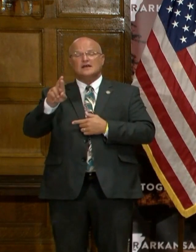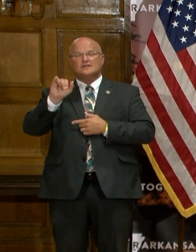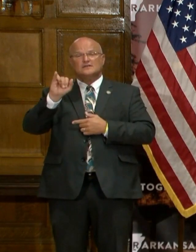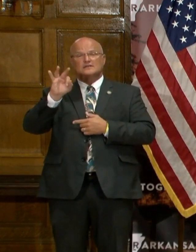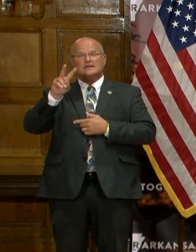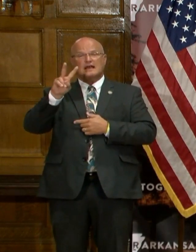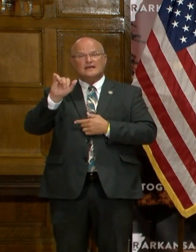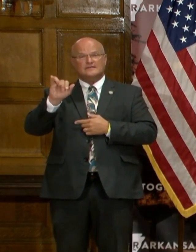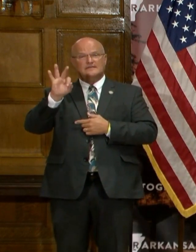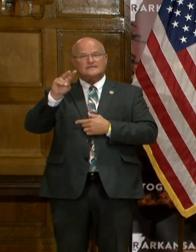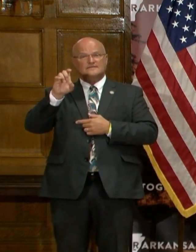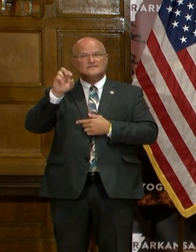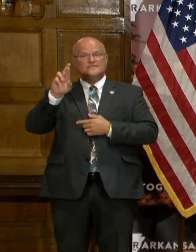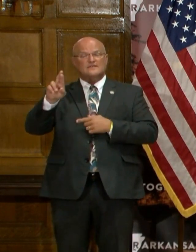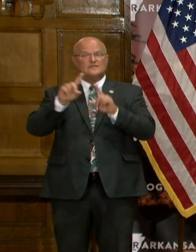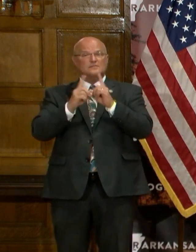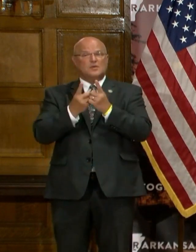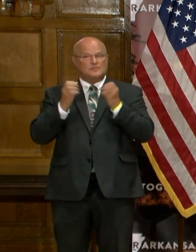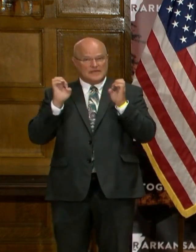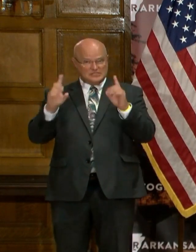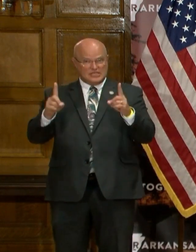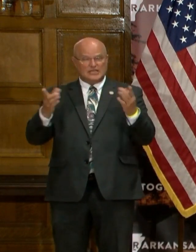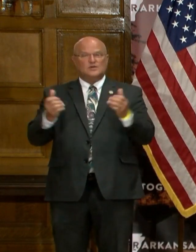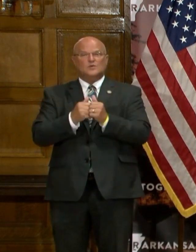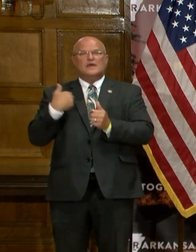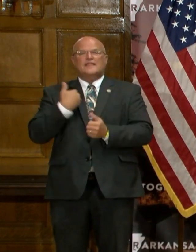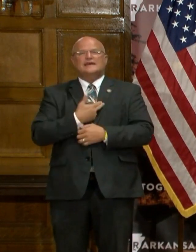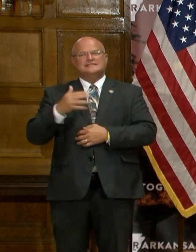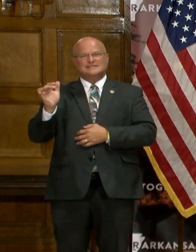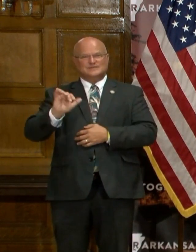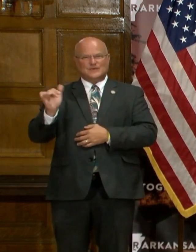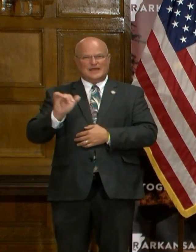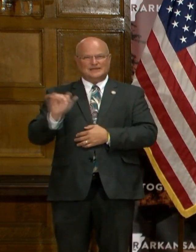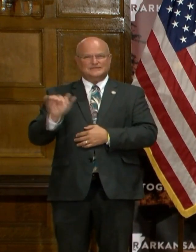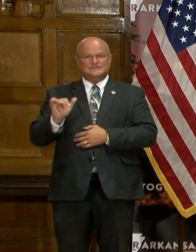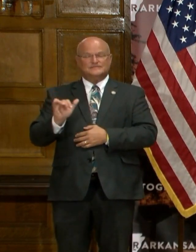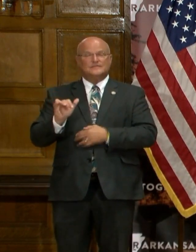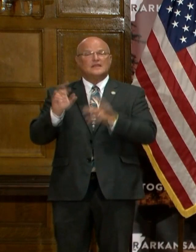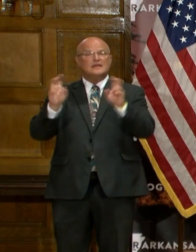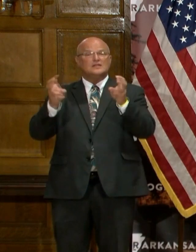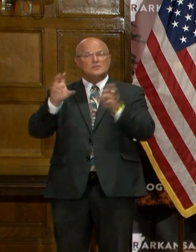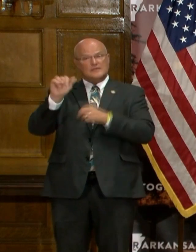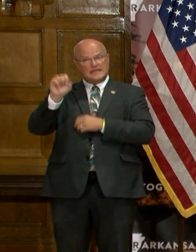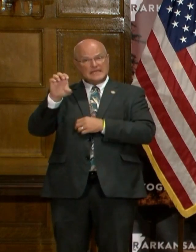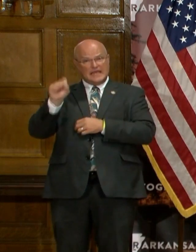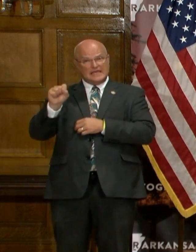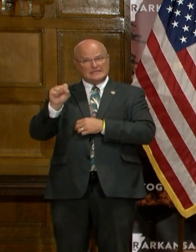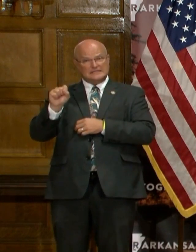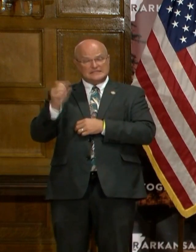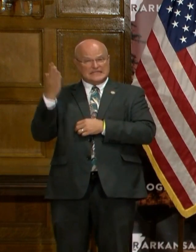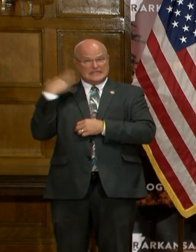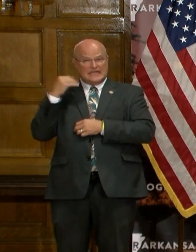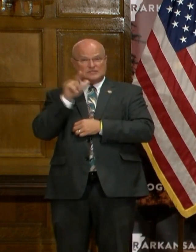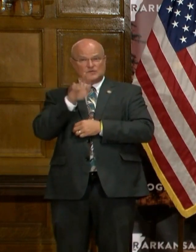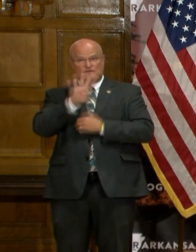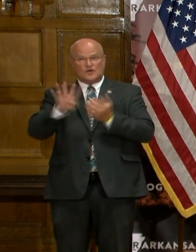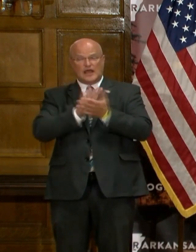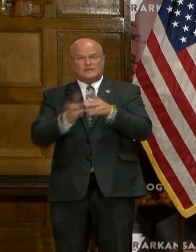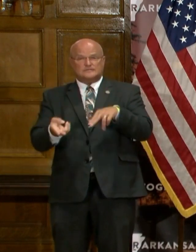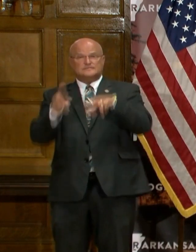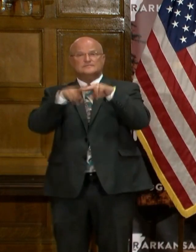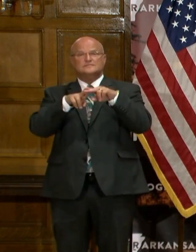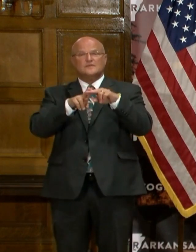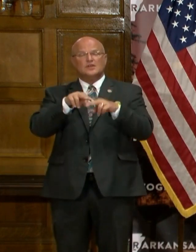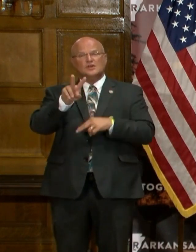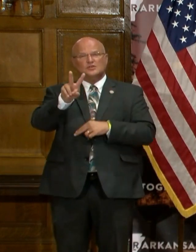Pfeffer of the Department of Education is with us as well. In terms of the cases, in the last 24 hours, we've had an